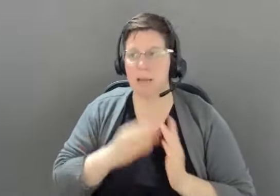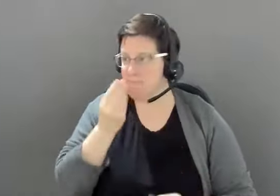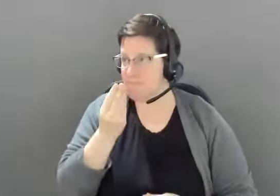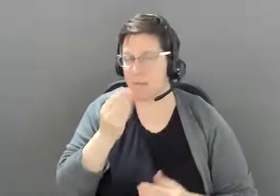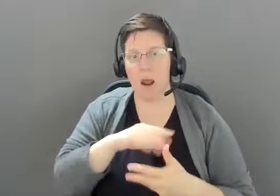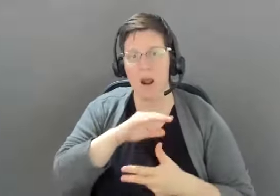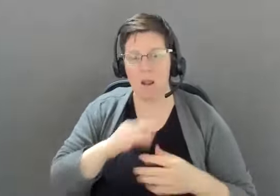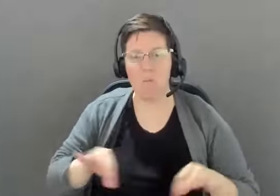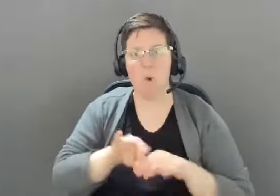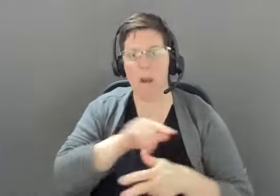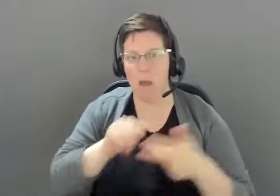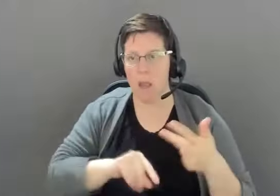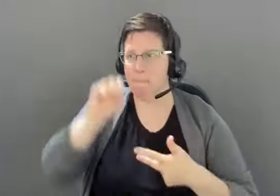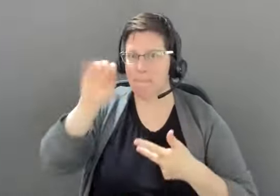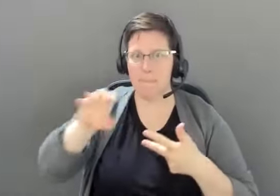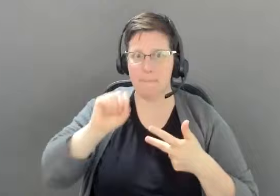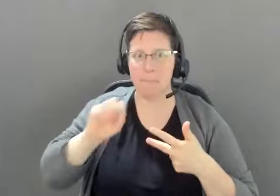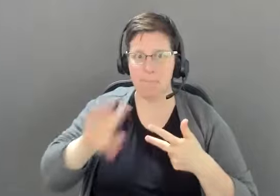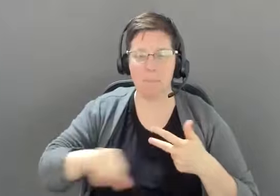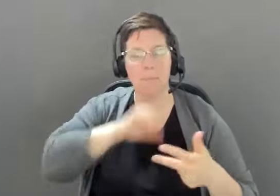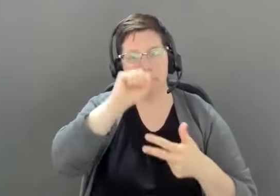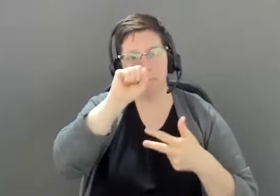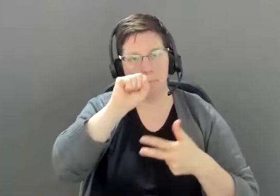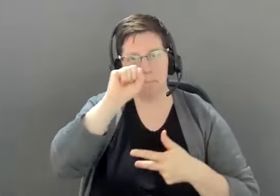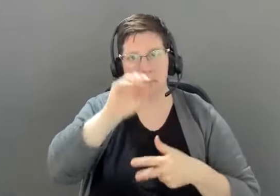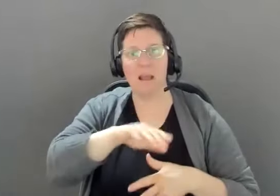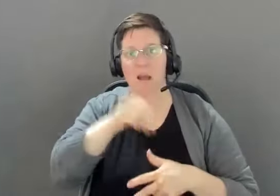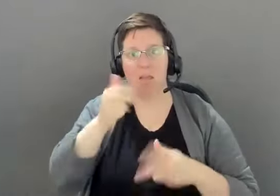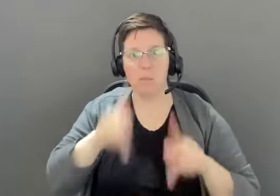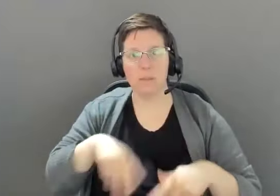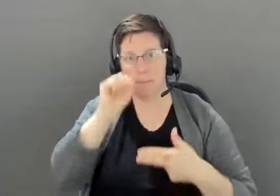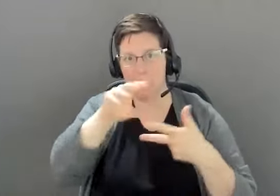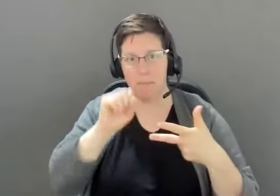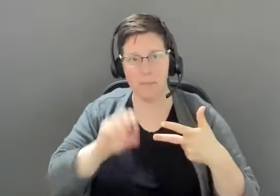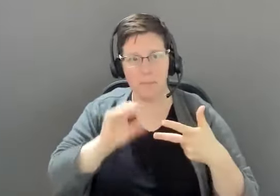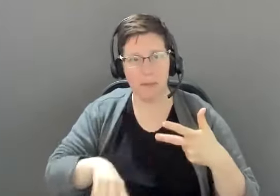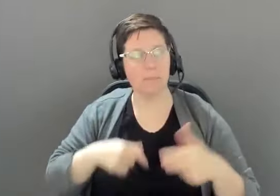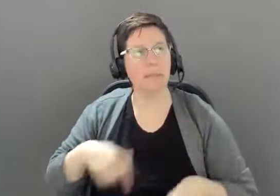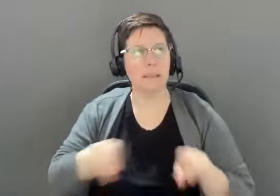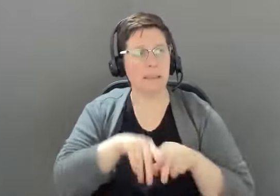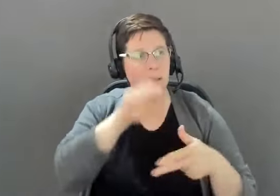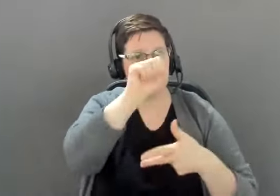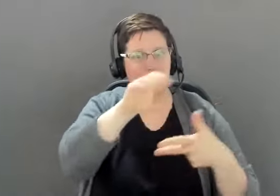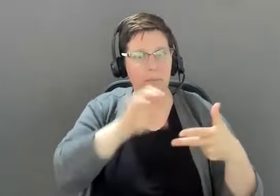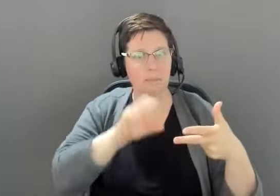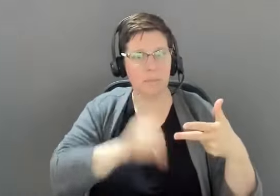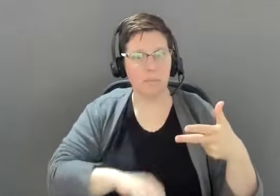And I really, I can't stress enough that it's so important to have a standard message,